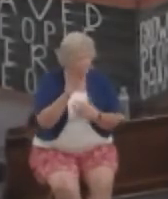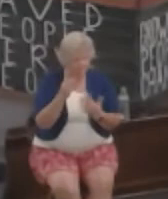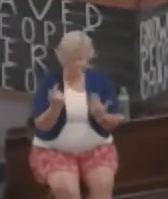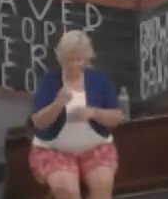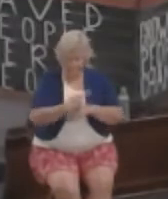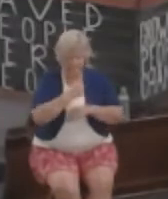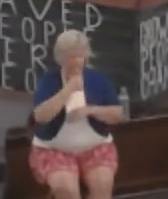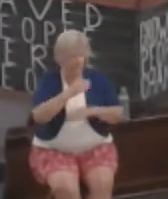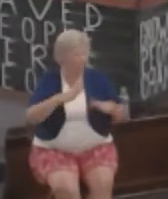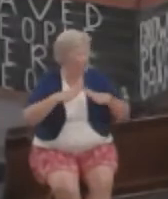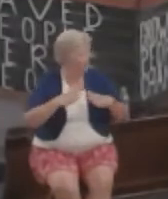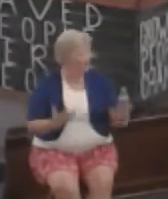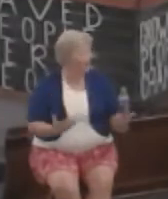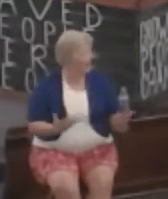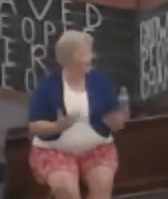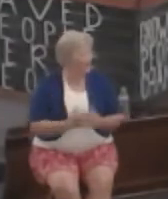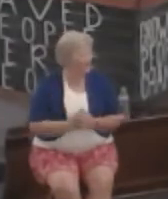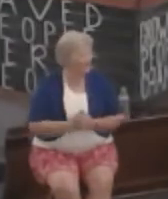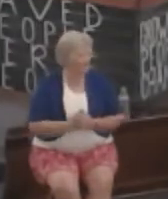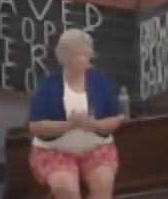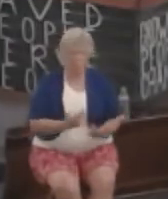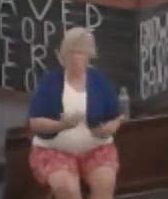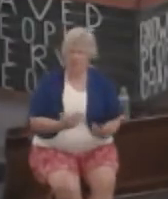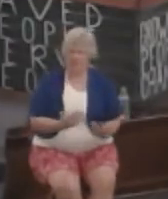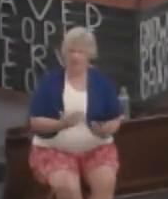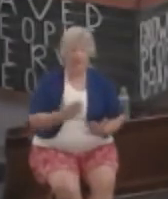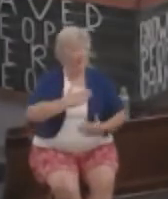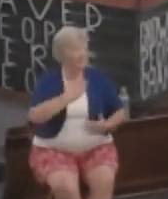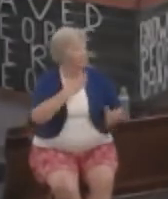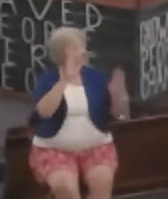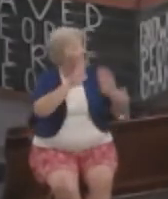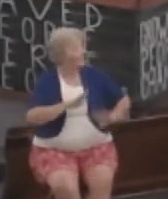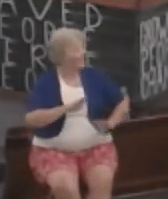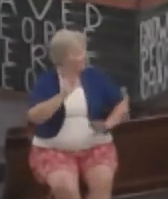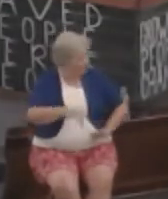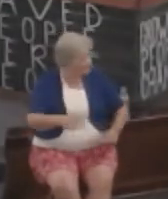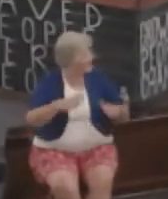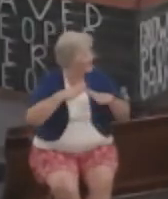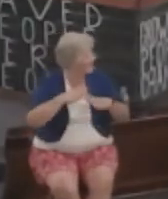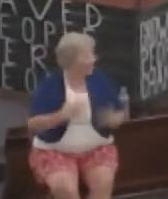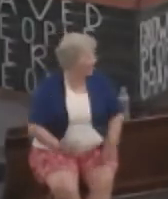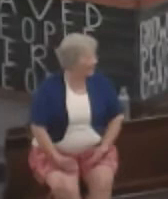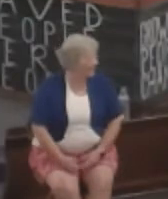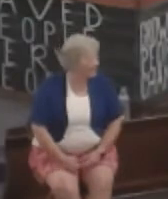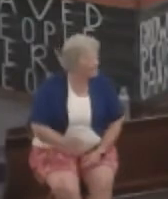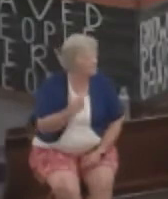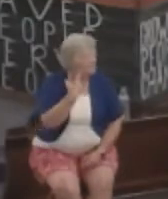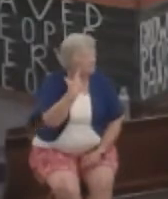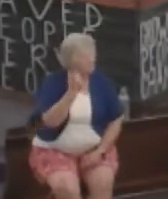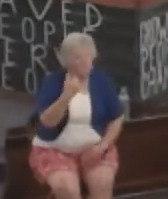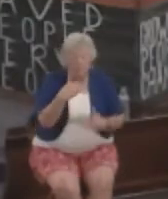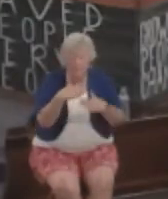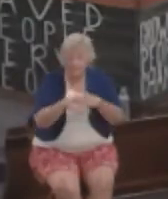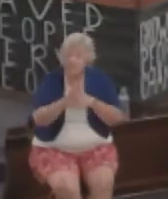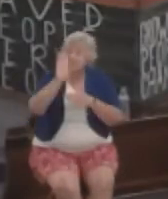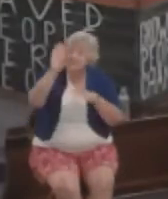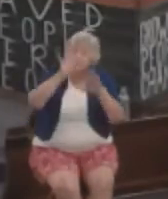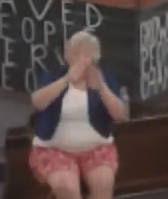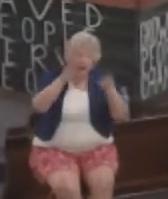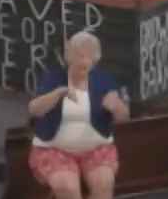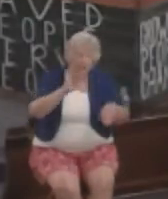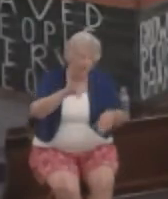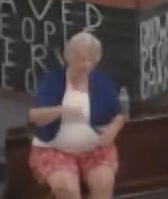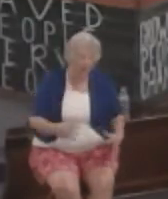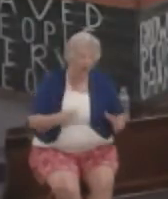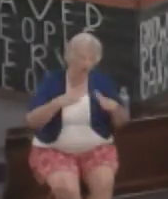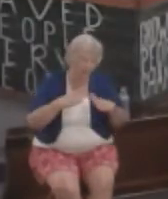so, well, wait, it is. It's happy Sunday, because anytime we're in the house of the Lord, it's a holiday, because